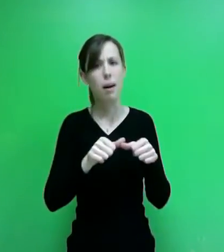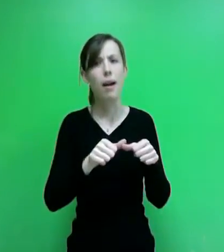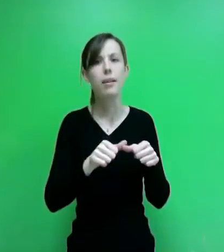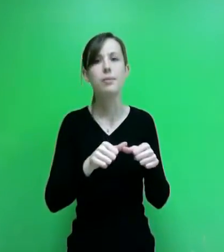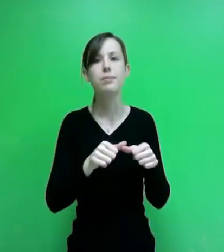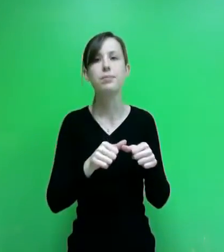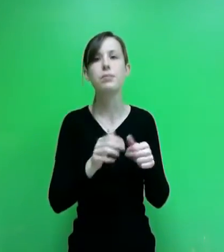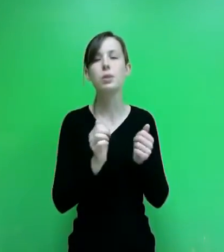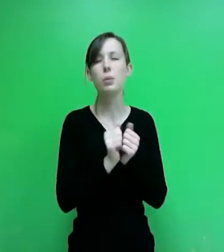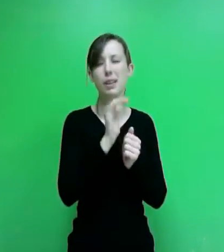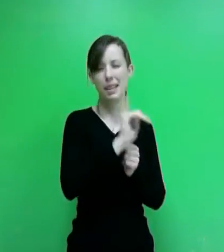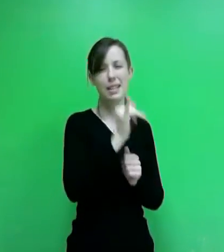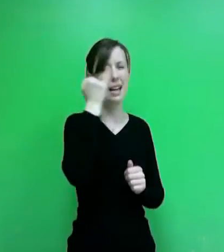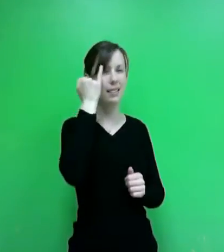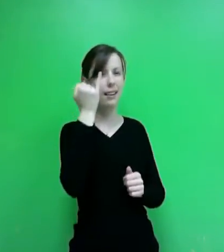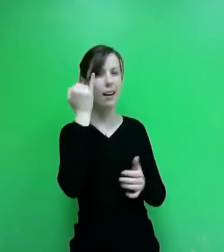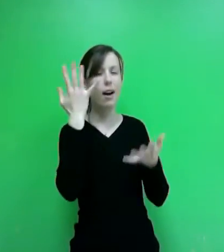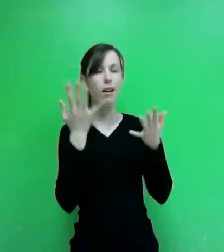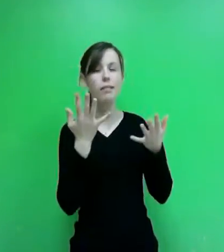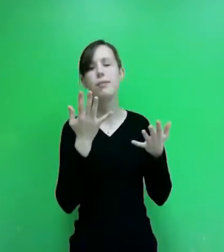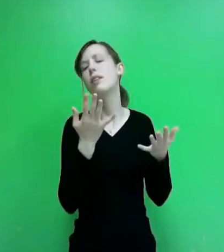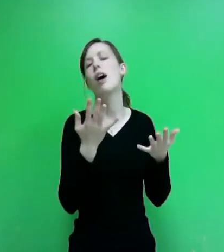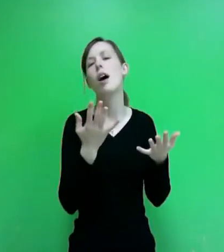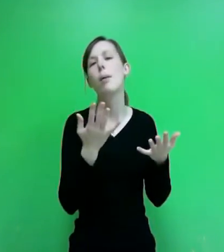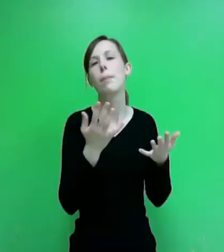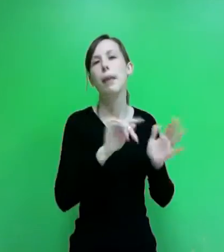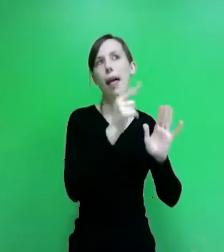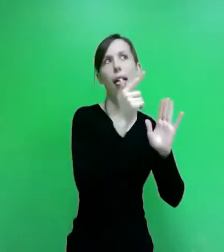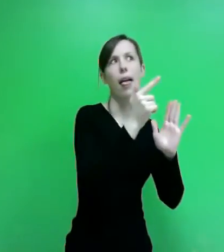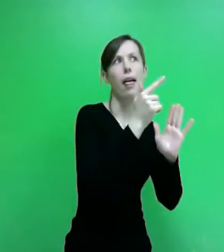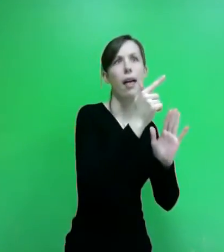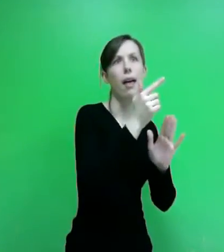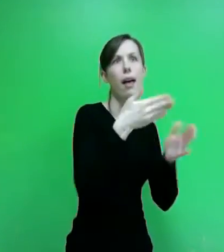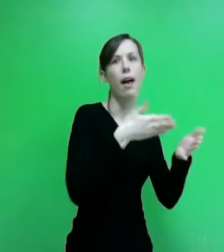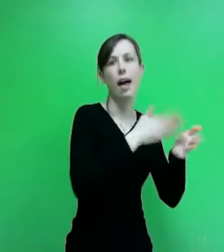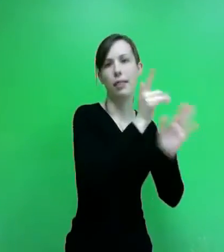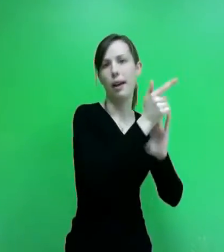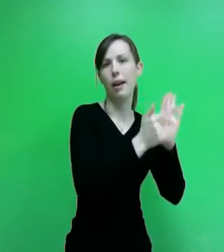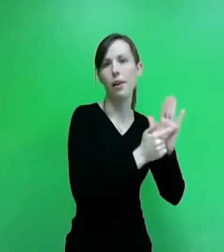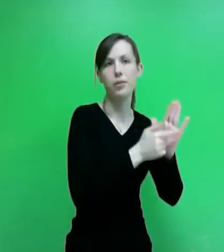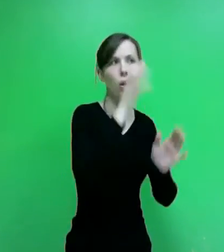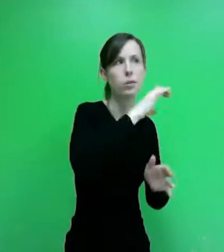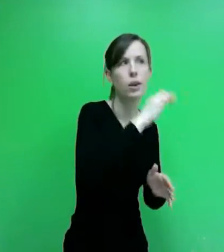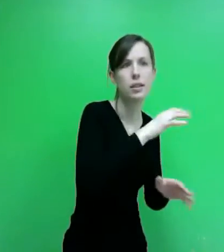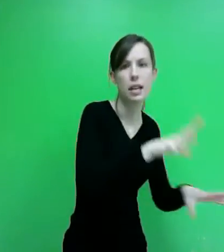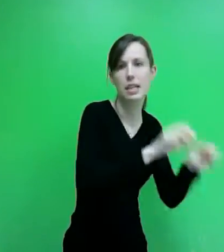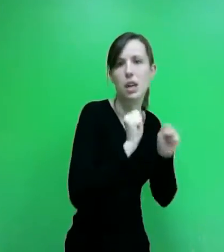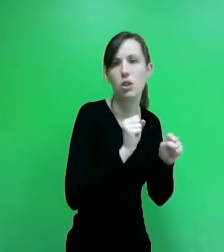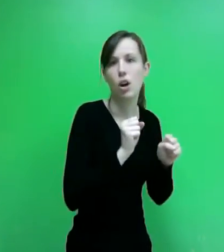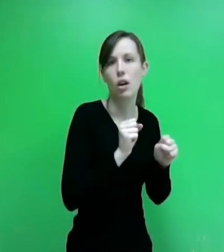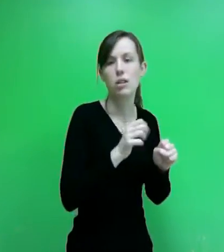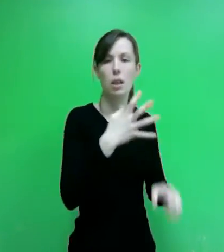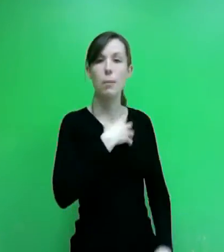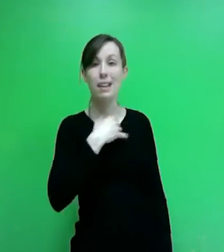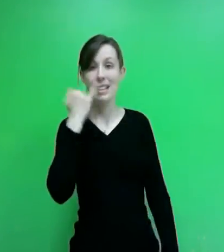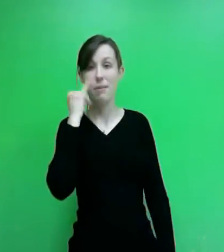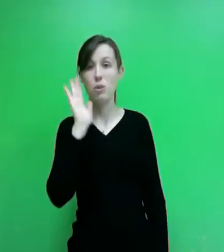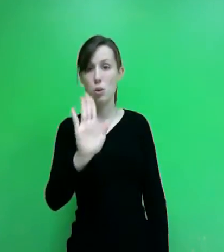with this idea of illegal searches and seizures. The police, if it's your property, they have to get